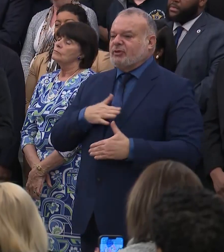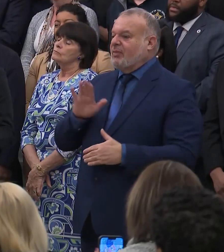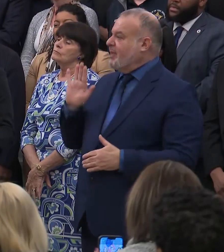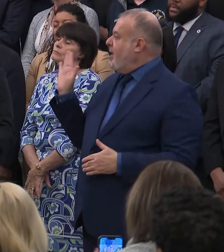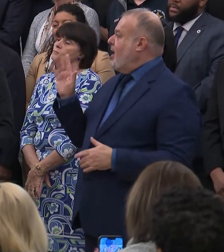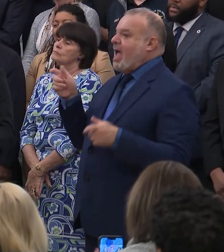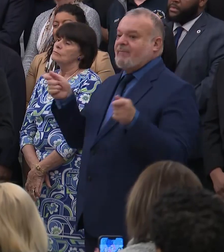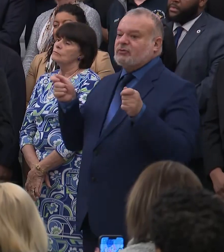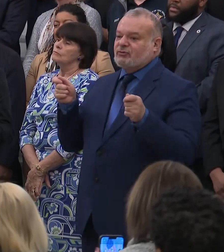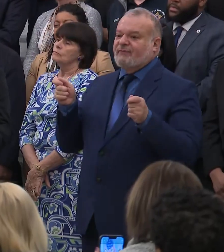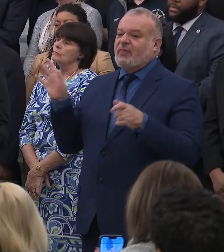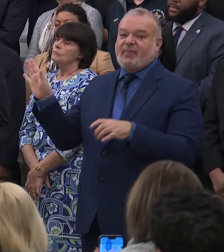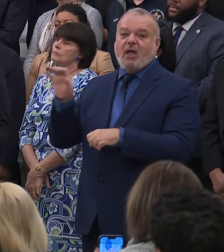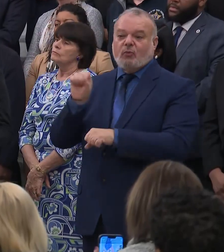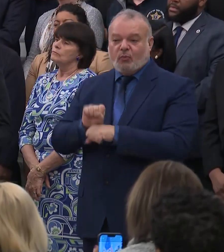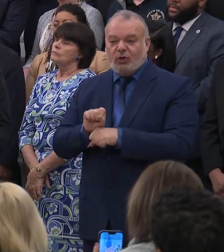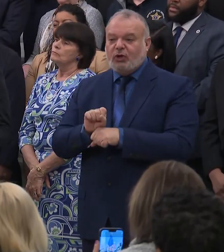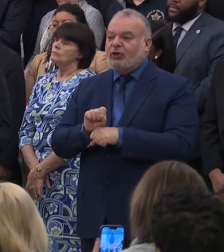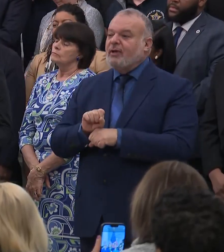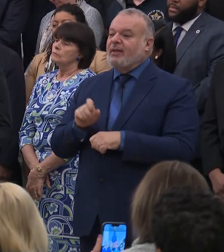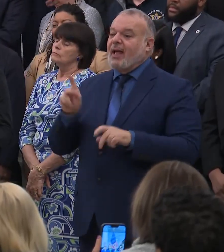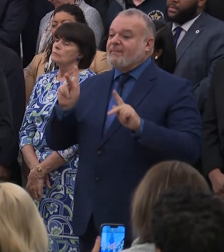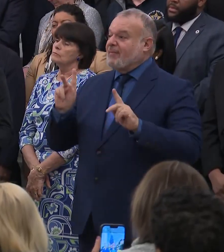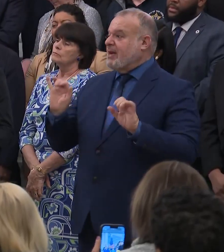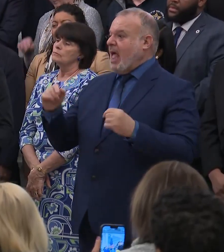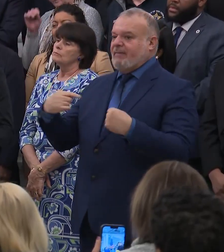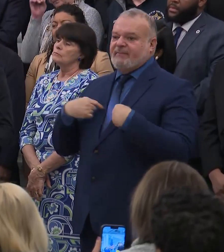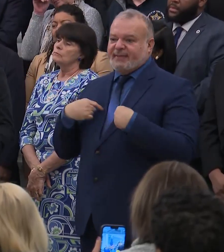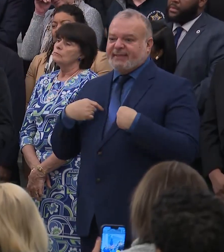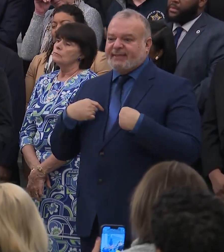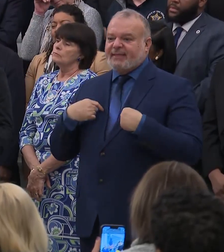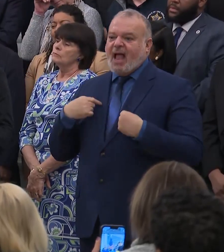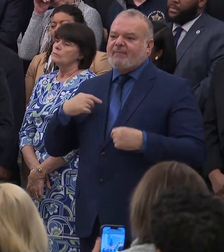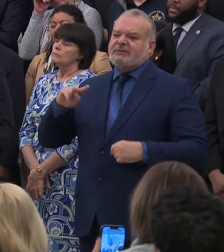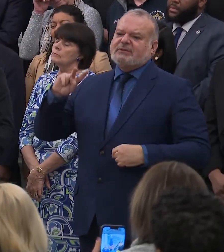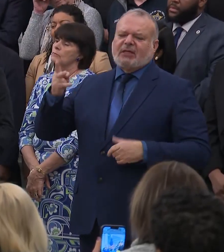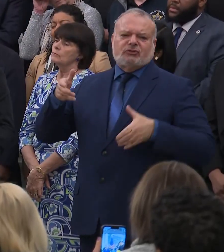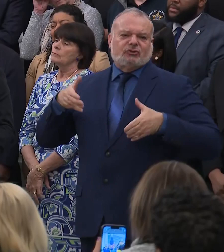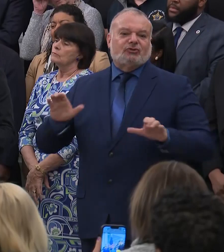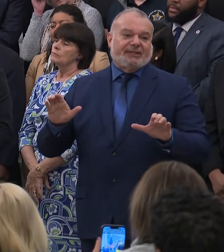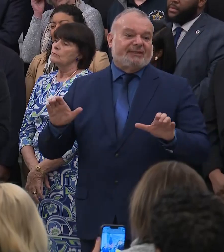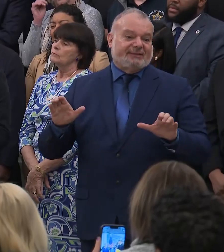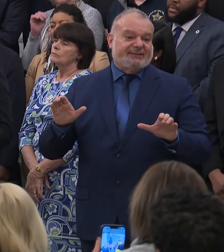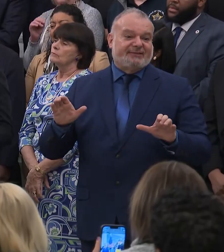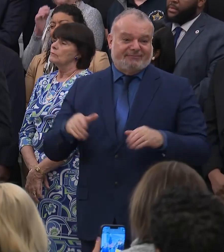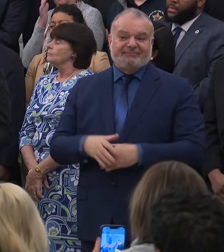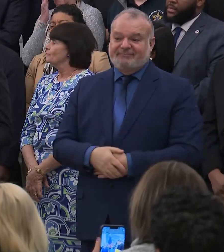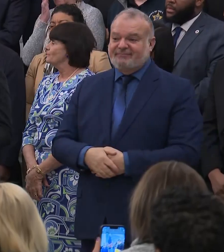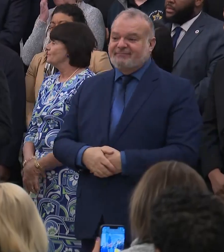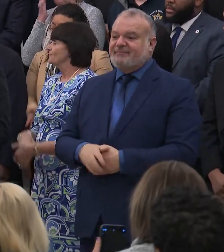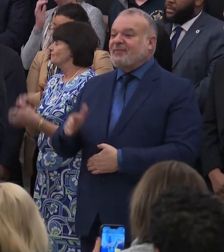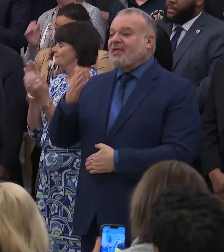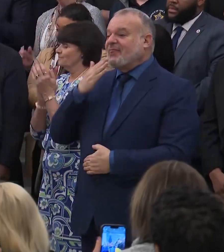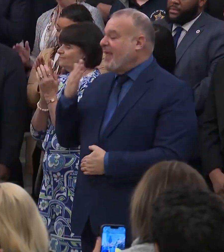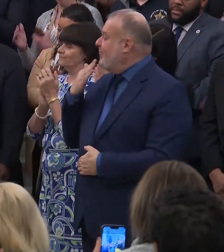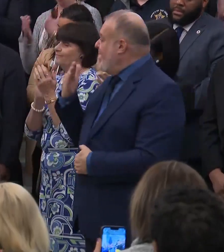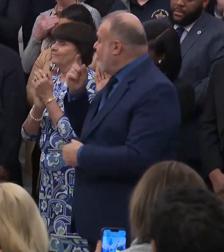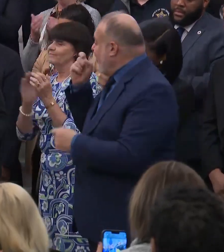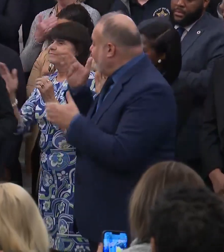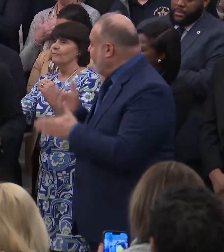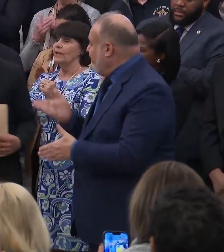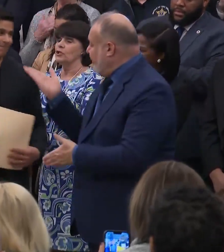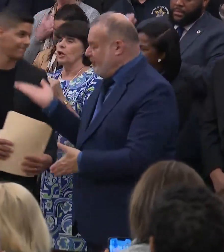me have a second chance. So thank you. Thank you, Governor, and I'll turn it back over to you now.